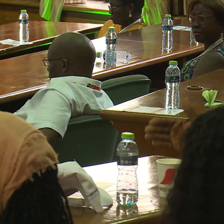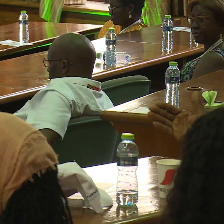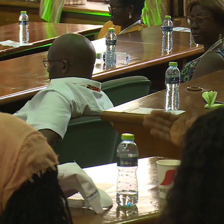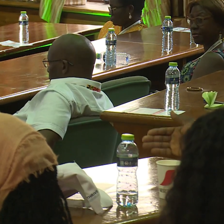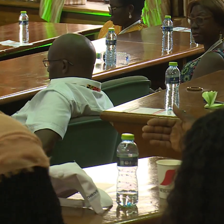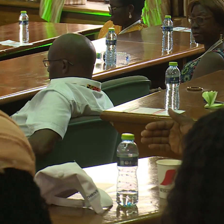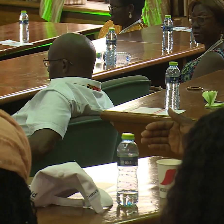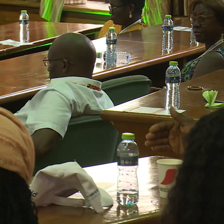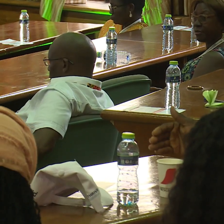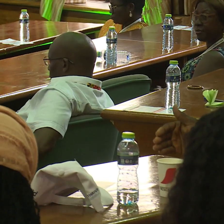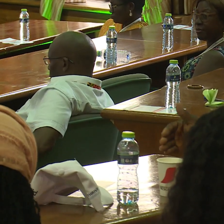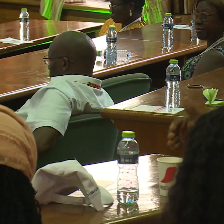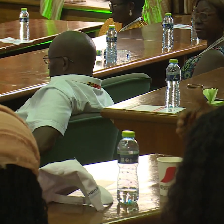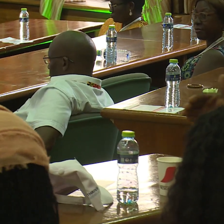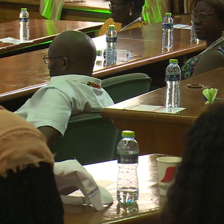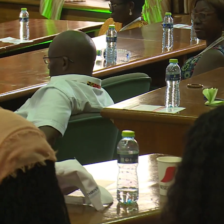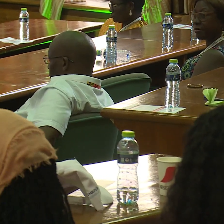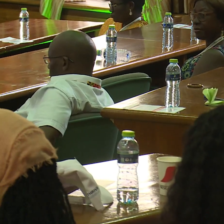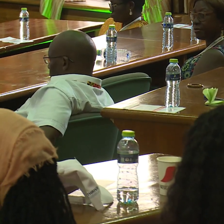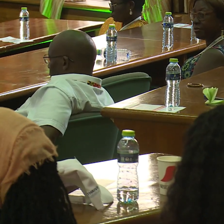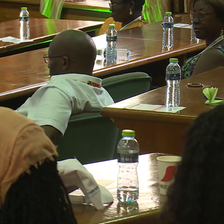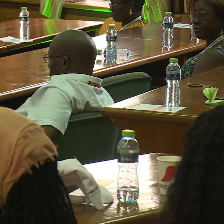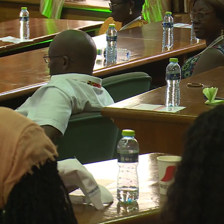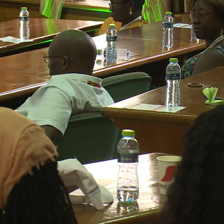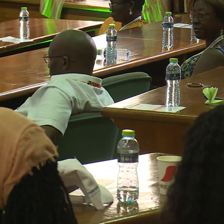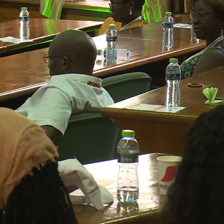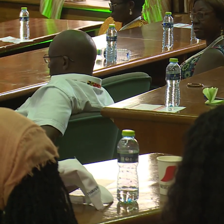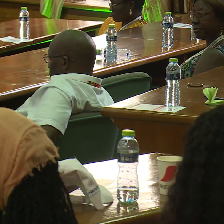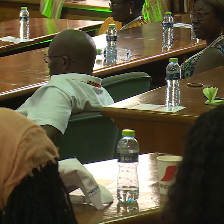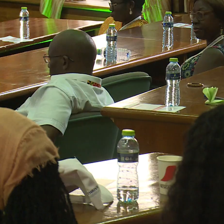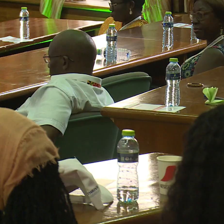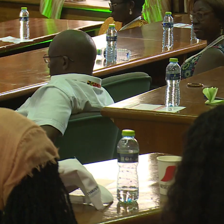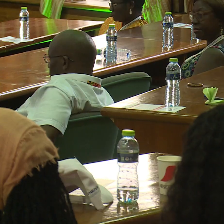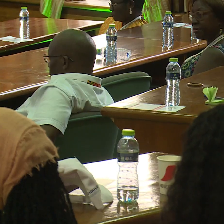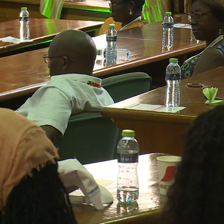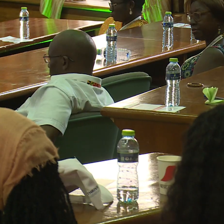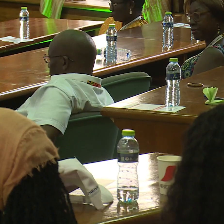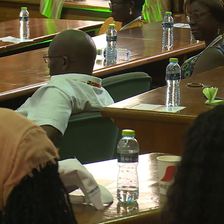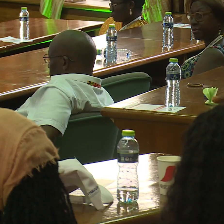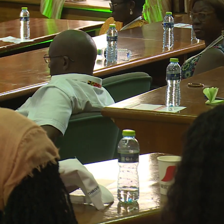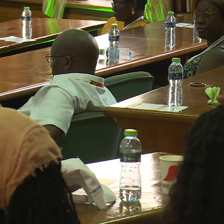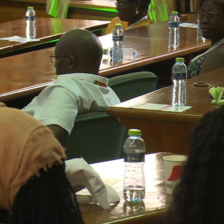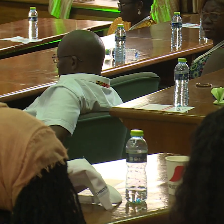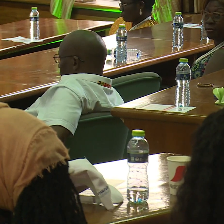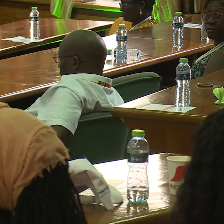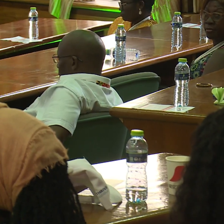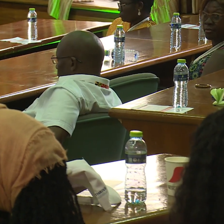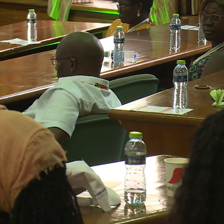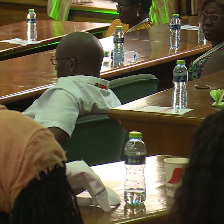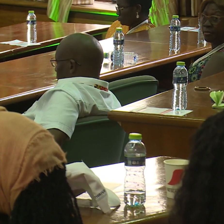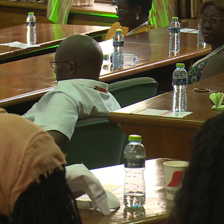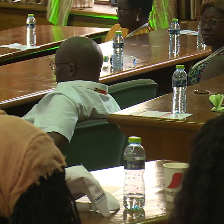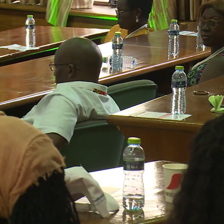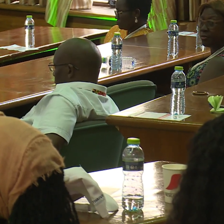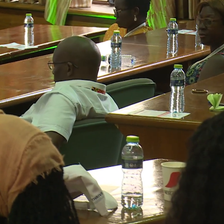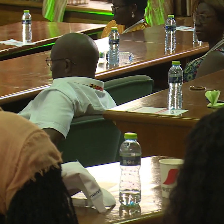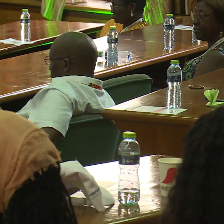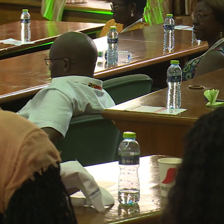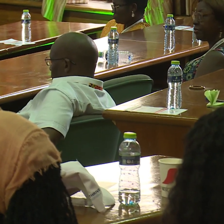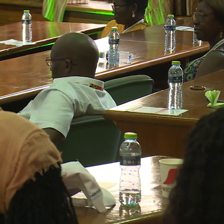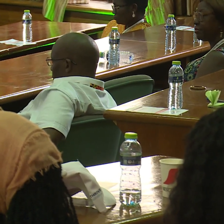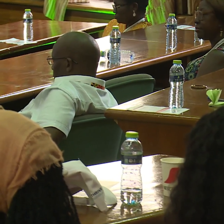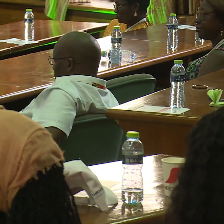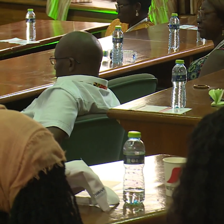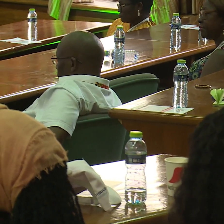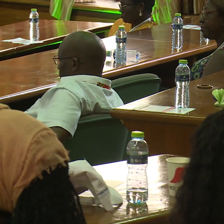in place to check if they are actually adhering to their medications, and how many of them are able to reach the U equals